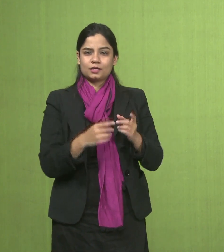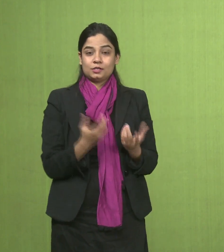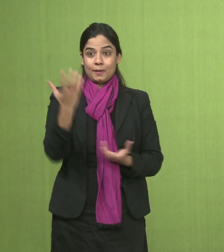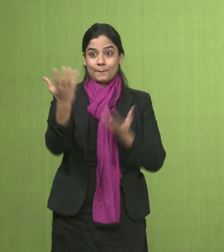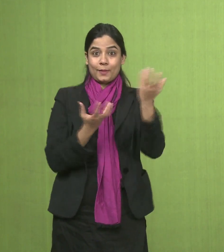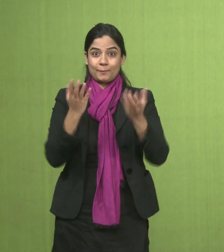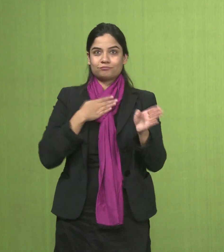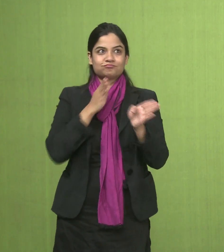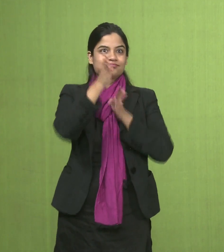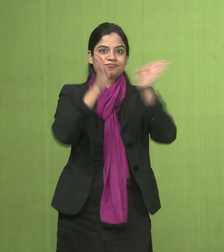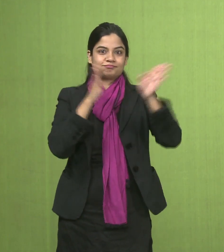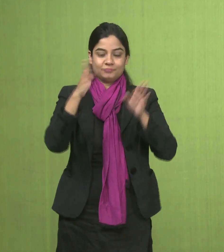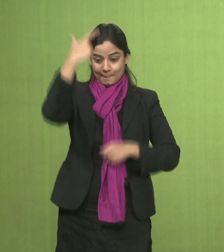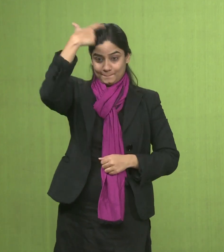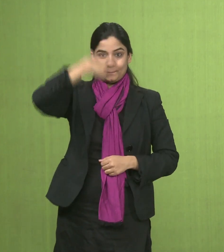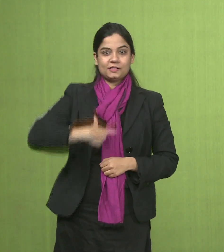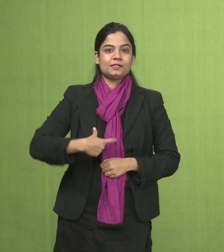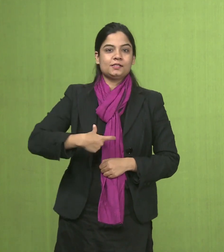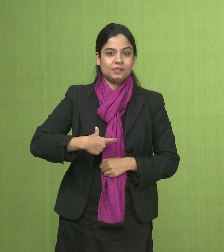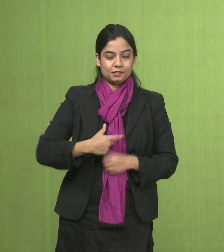The title is Consumer Education.